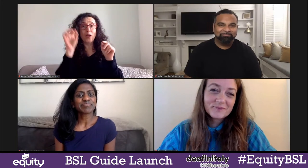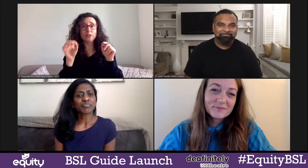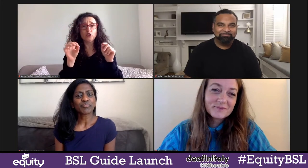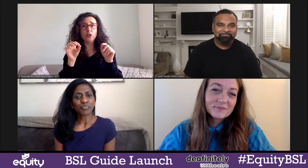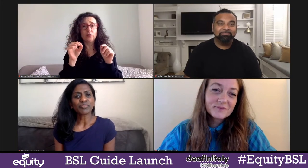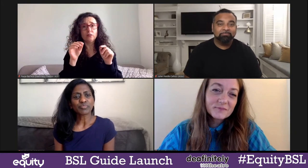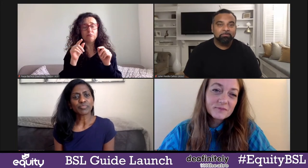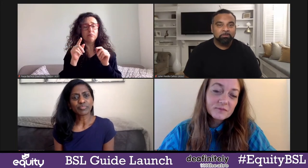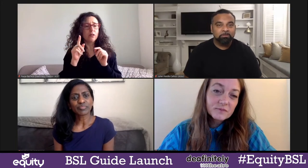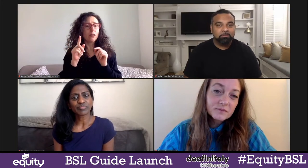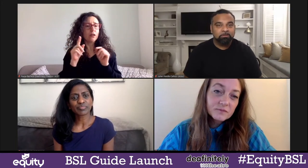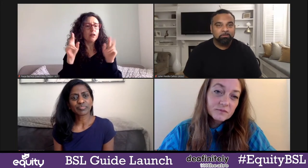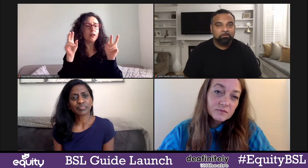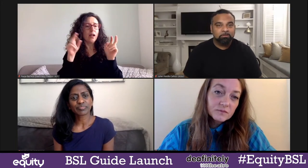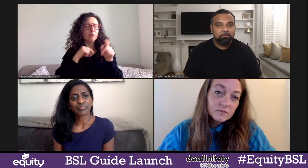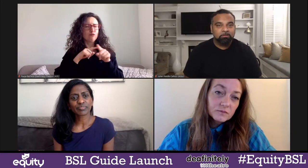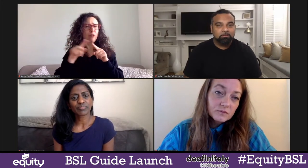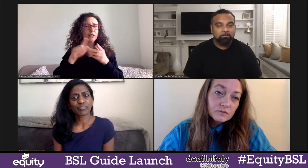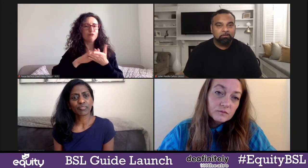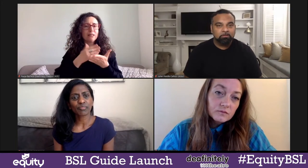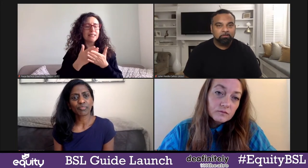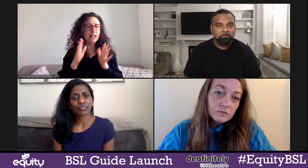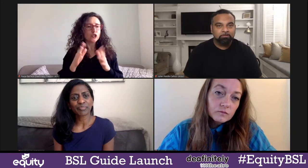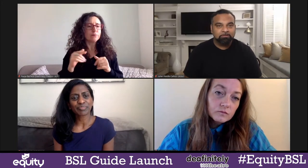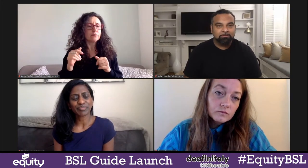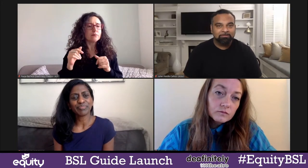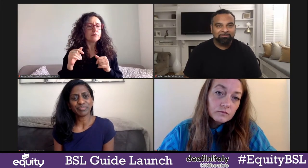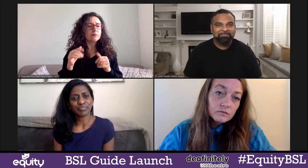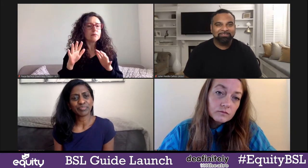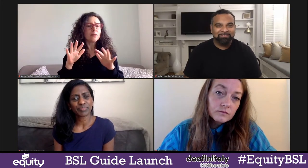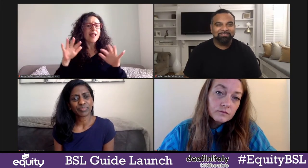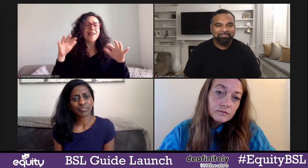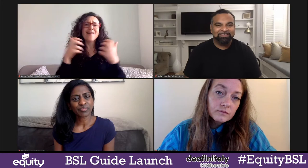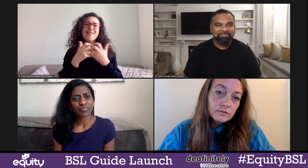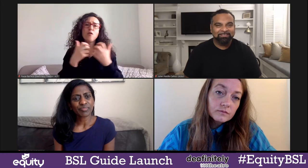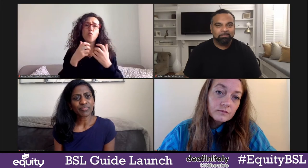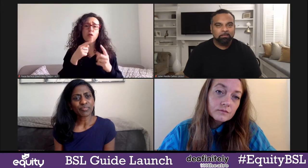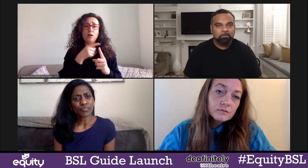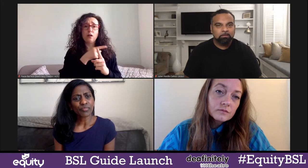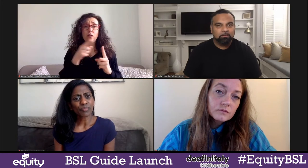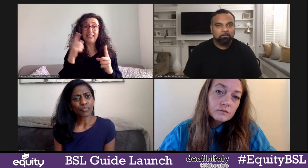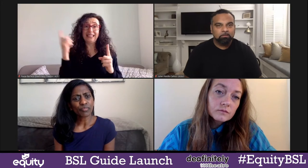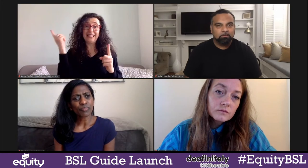you. So this question is, and just make sure I get the translation right.